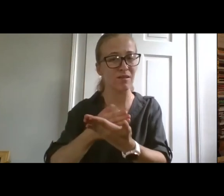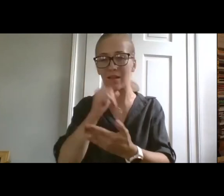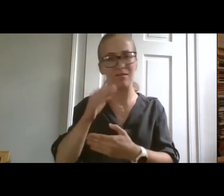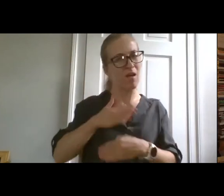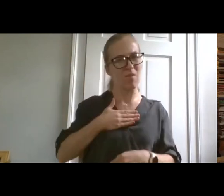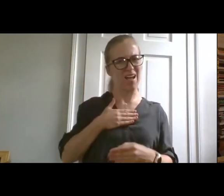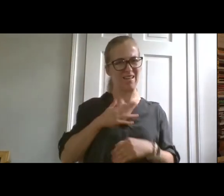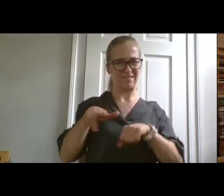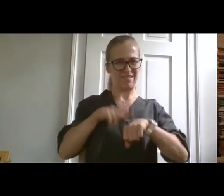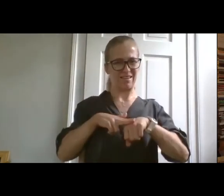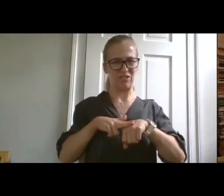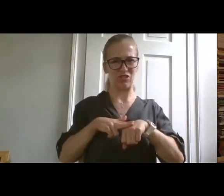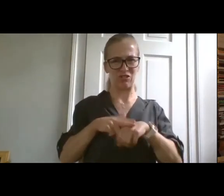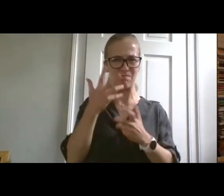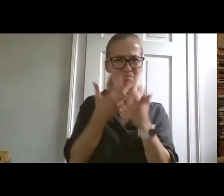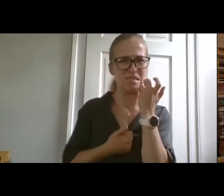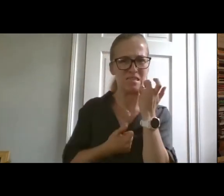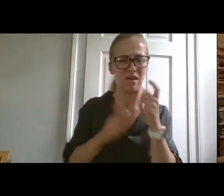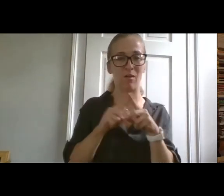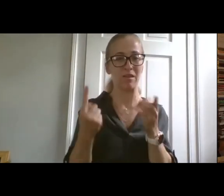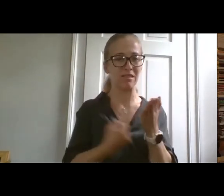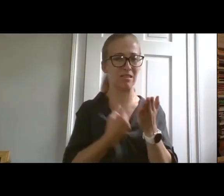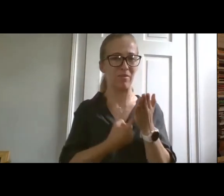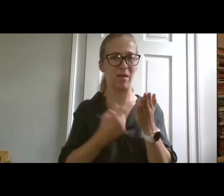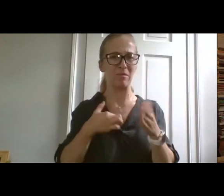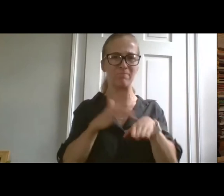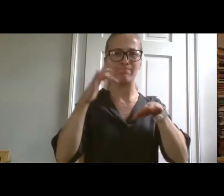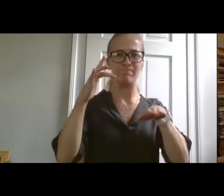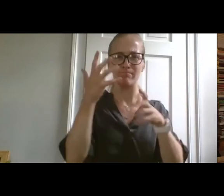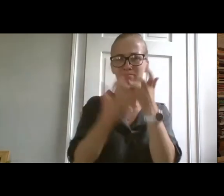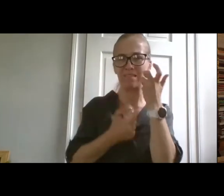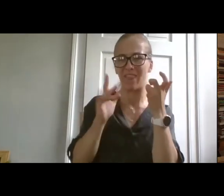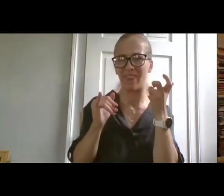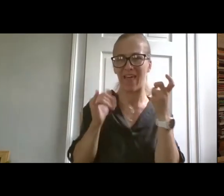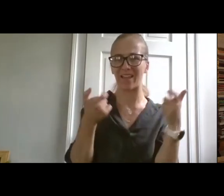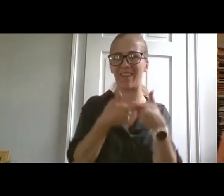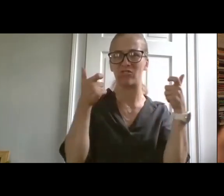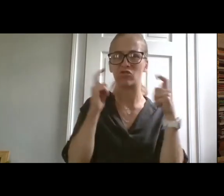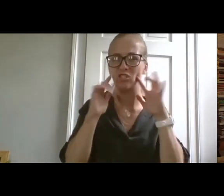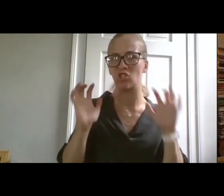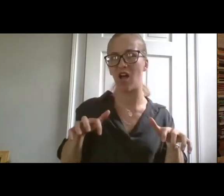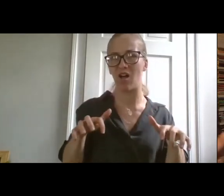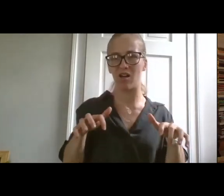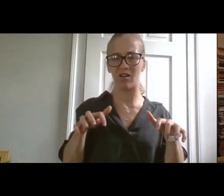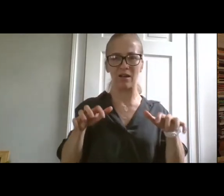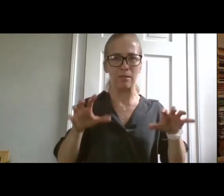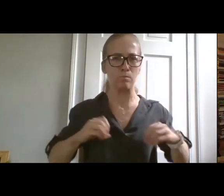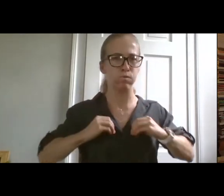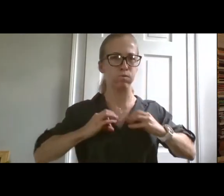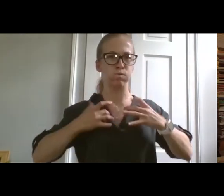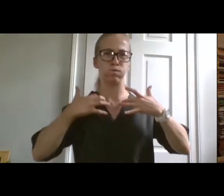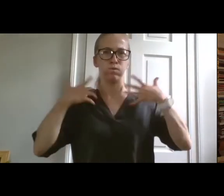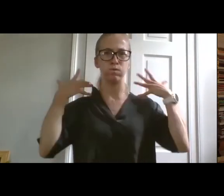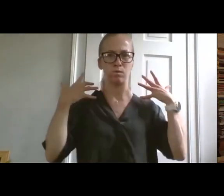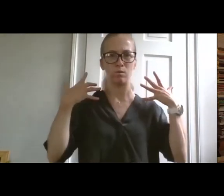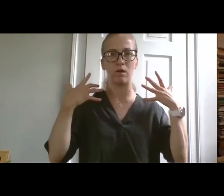to be nasty, though sometimes I touch meanness as if it's an electric shock, a charge that pings me